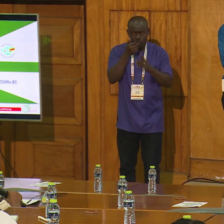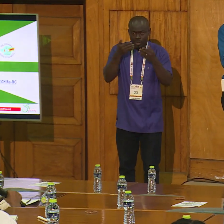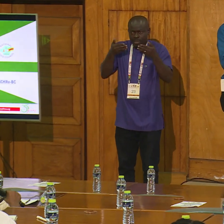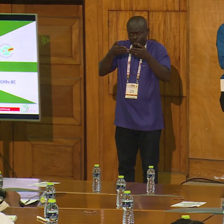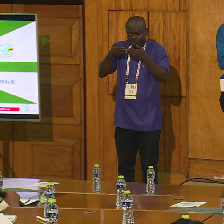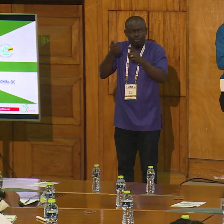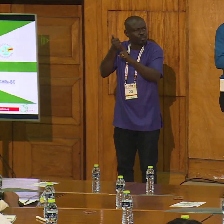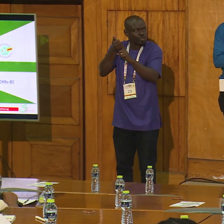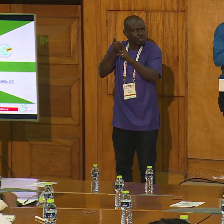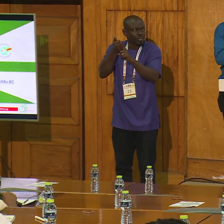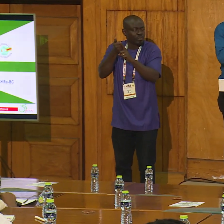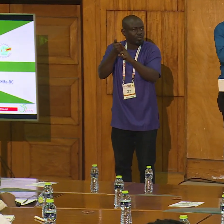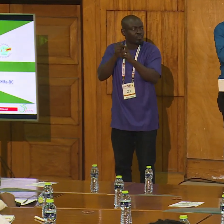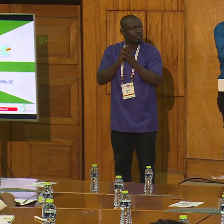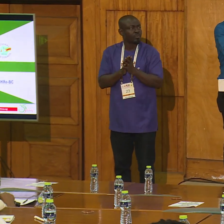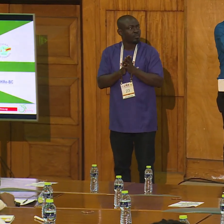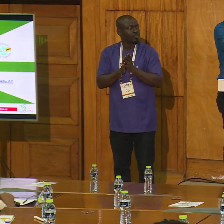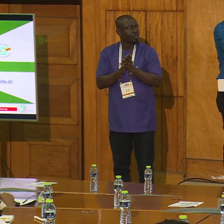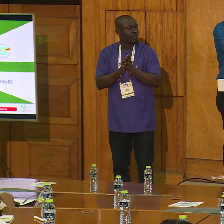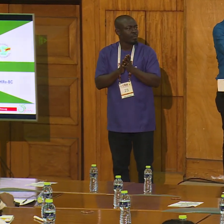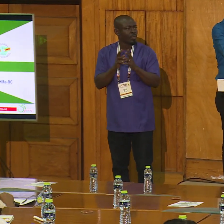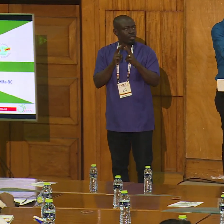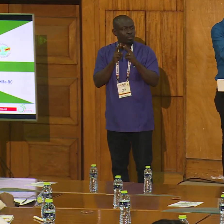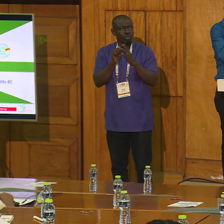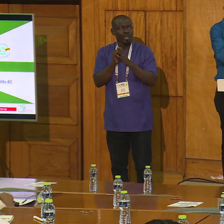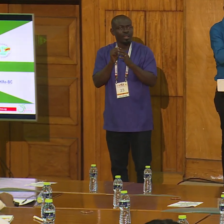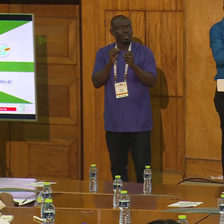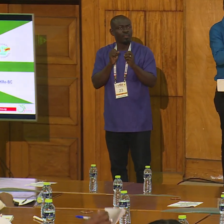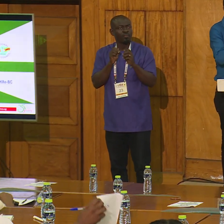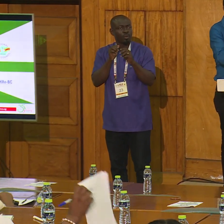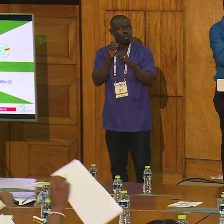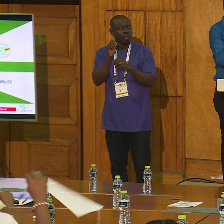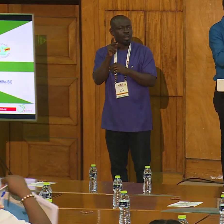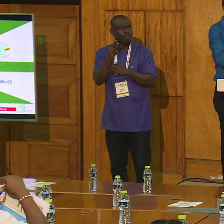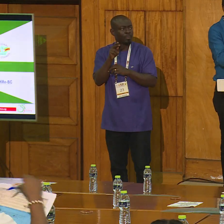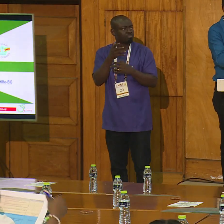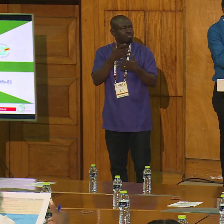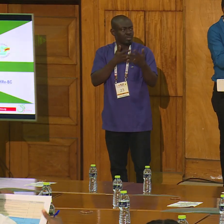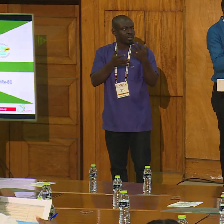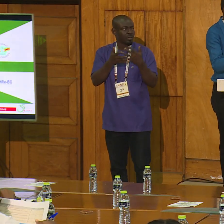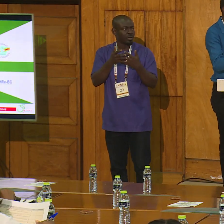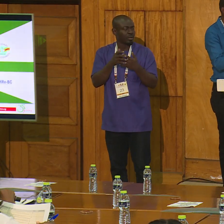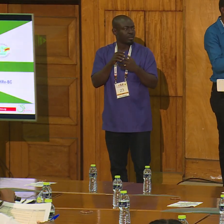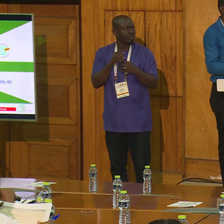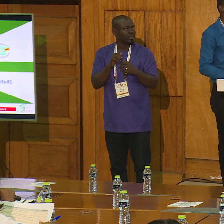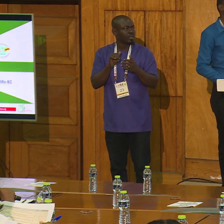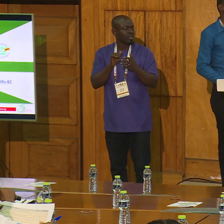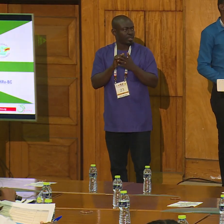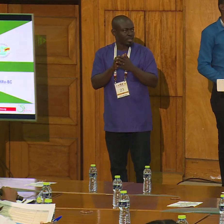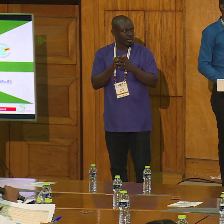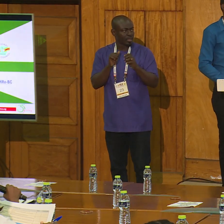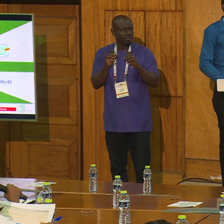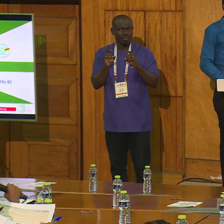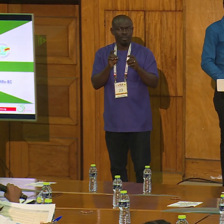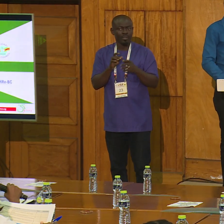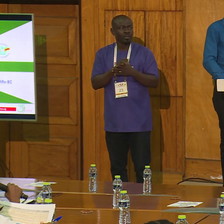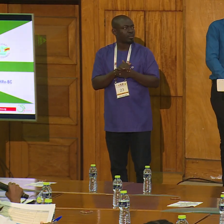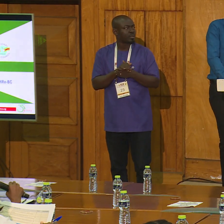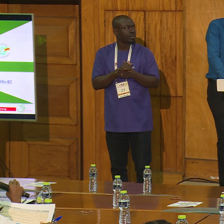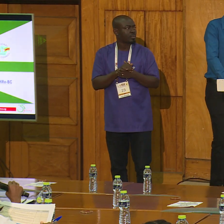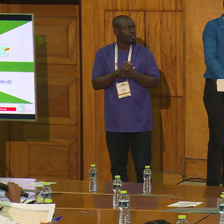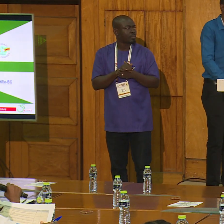yourself so that maybe if there are some follow-up interactions which need to be made, Walt will be able to do it. Thank